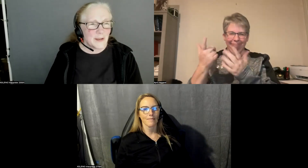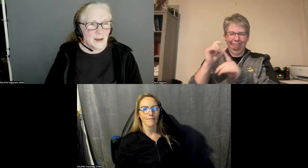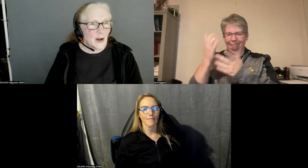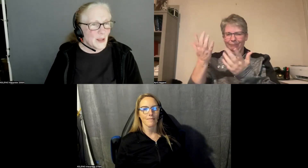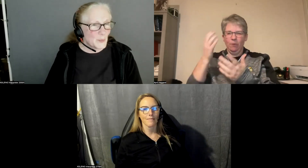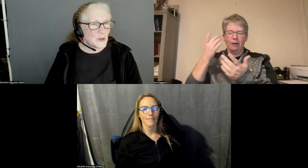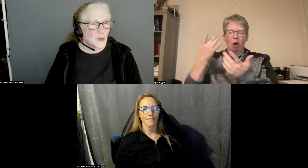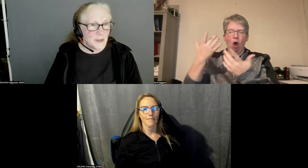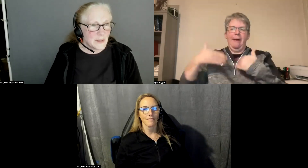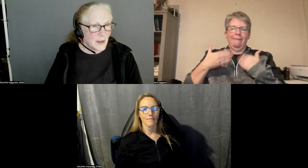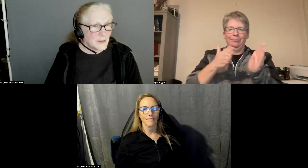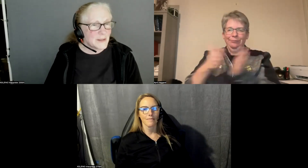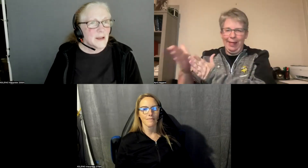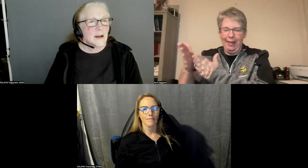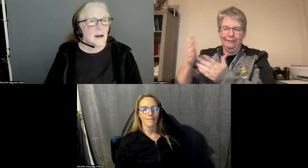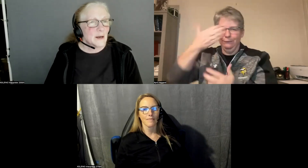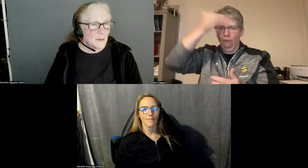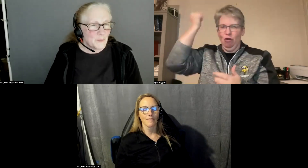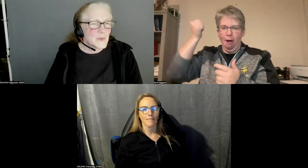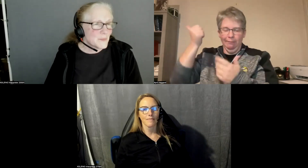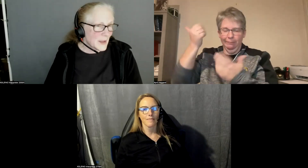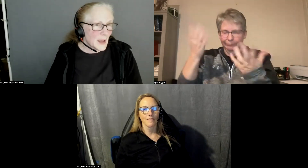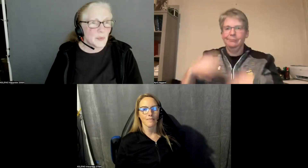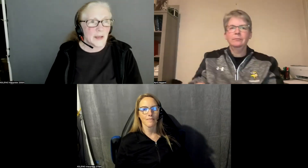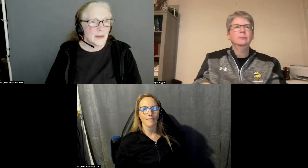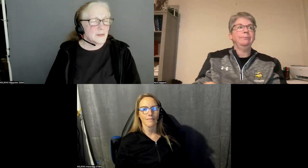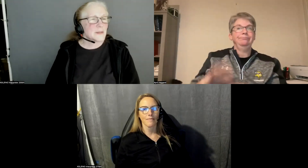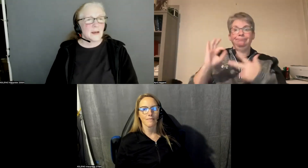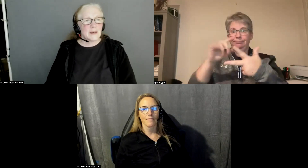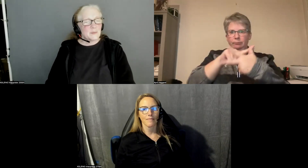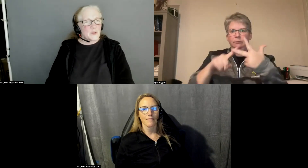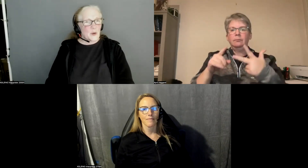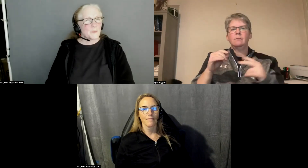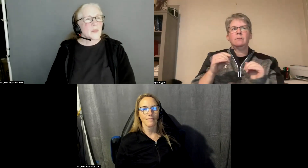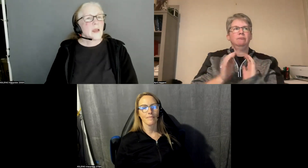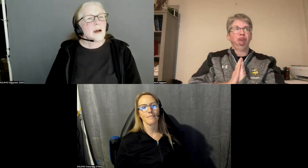weren't all able to join us tonight. They had plans,